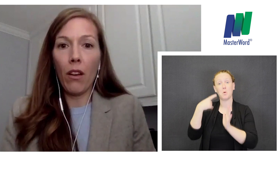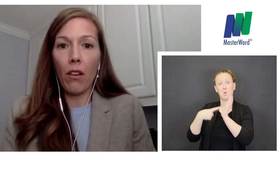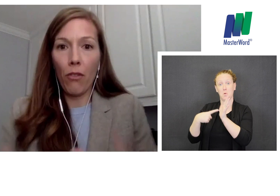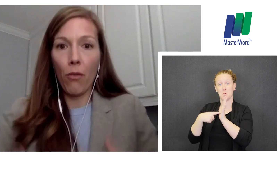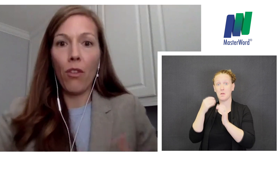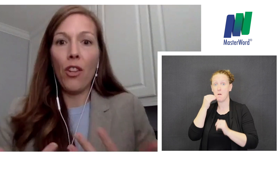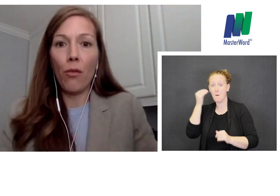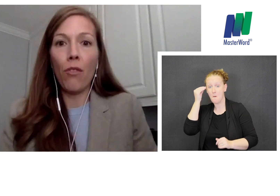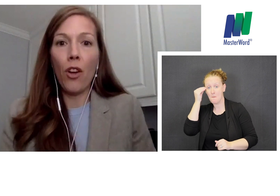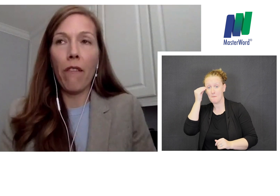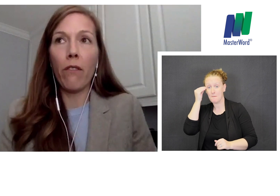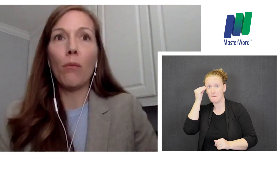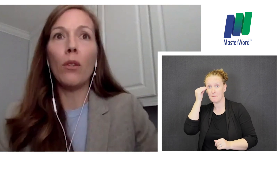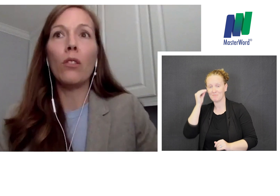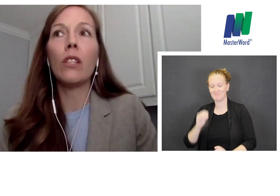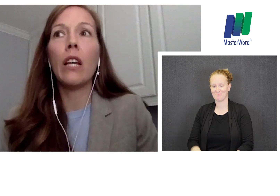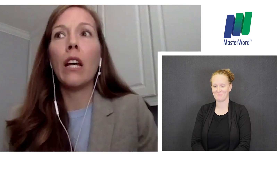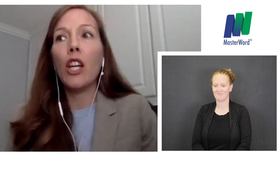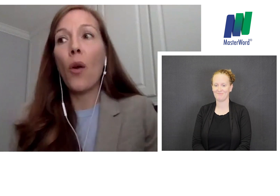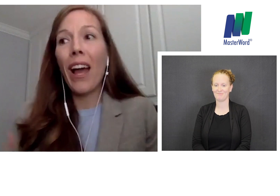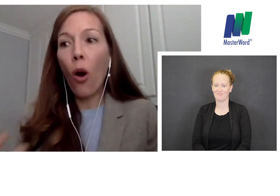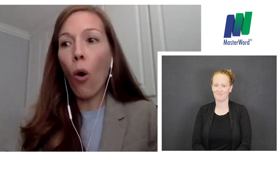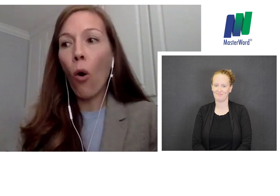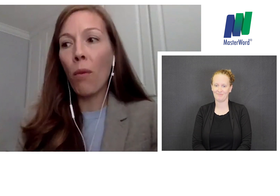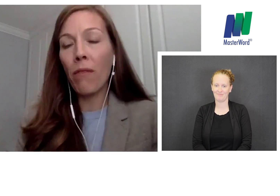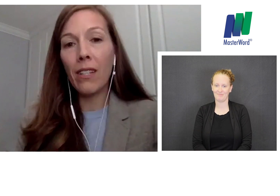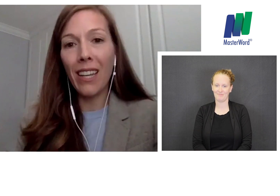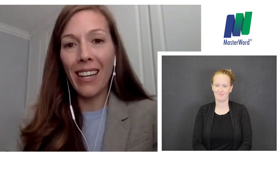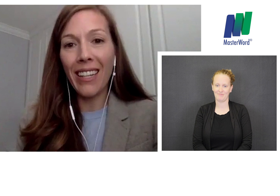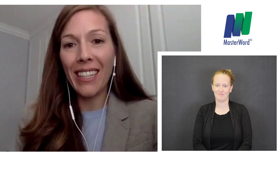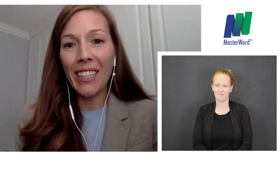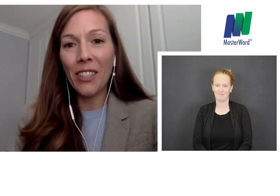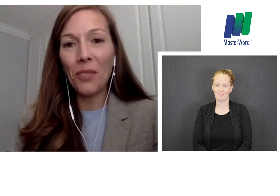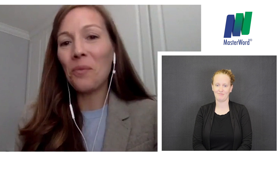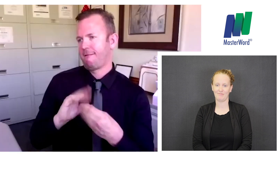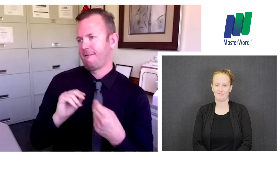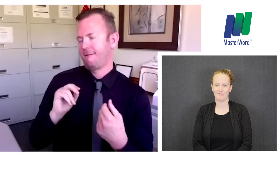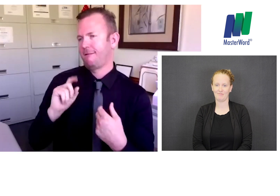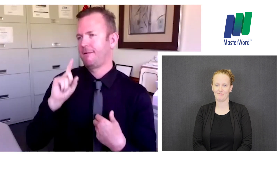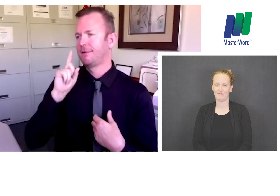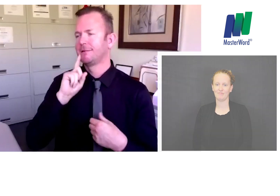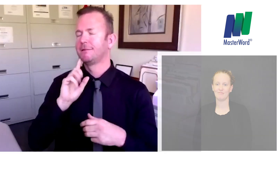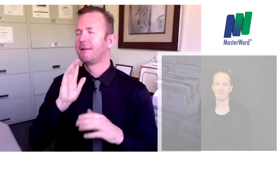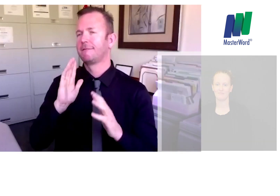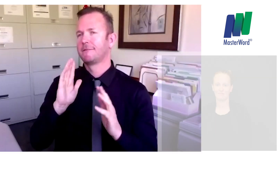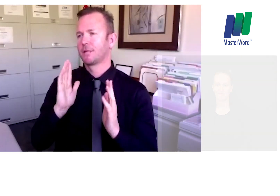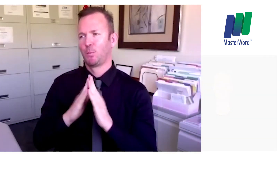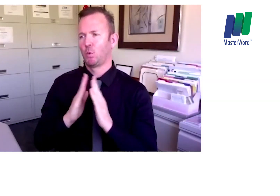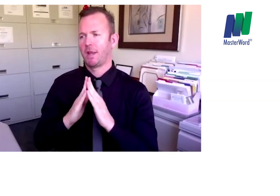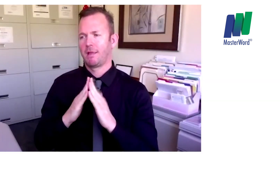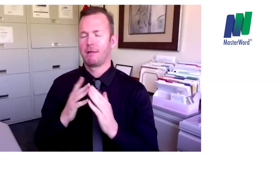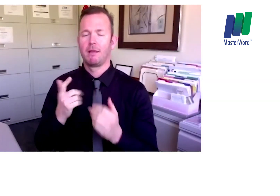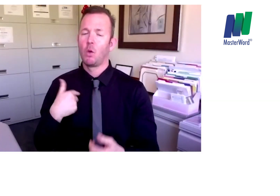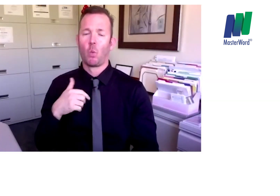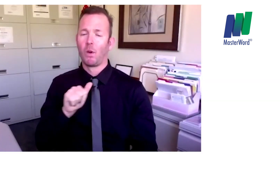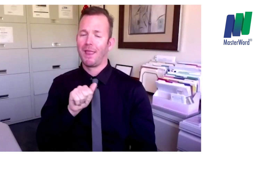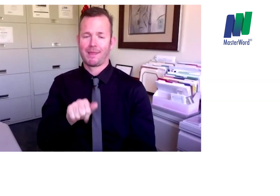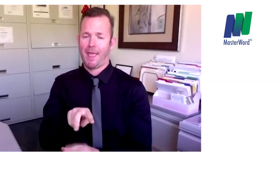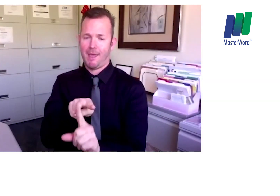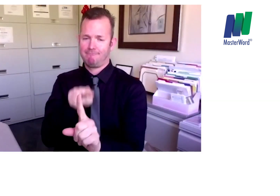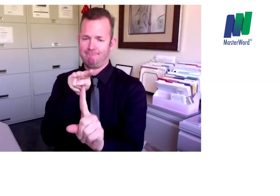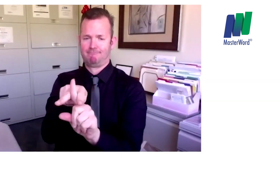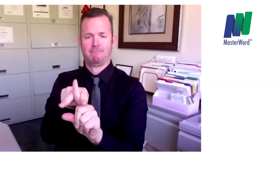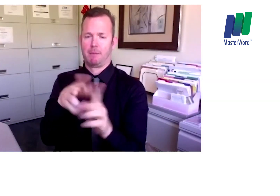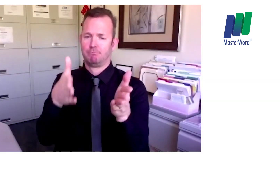through the nonverbals. At home, if it's a and I'm sorry, I will say that the deaf